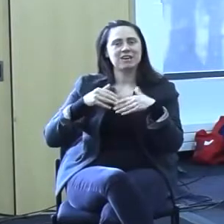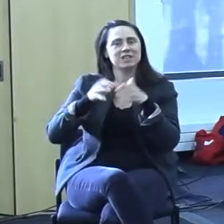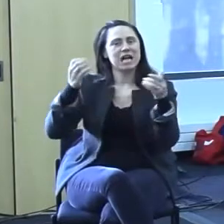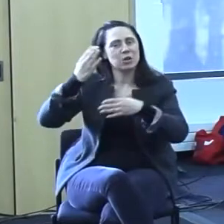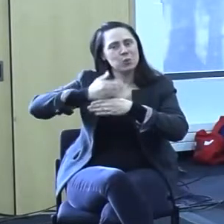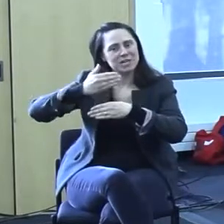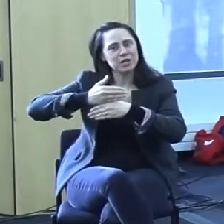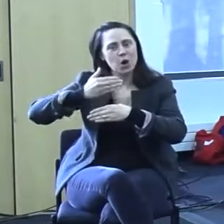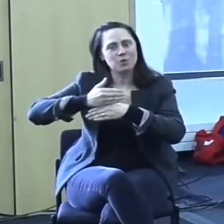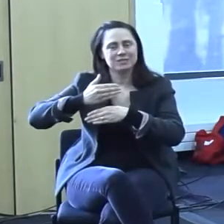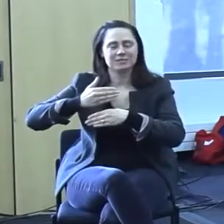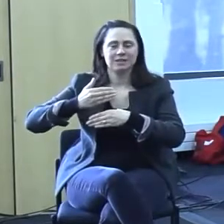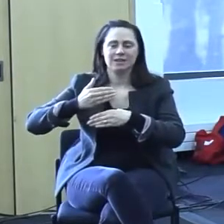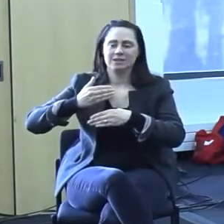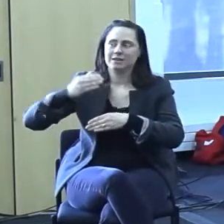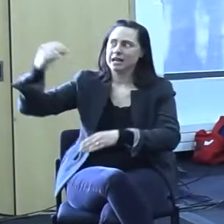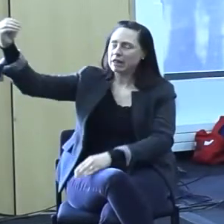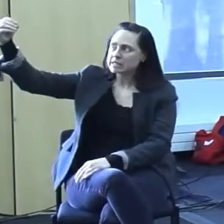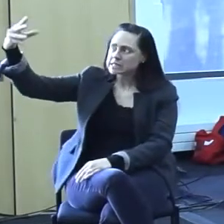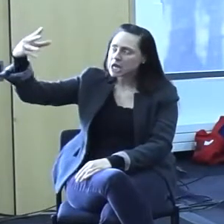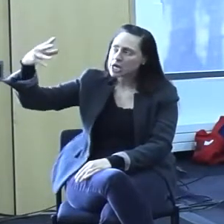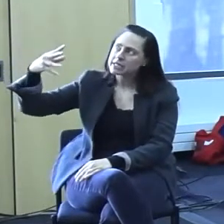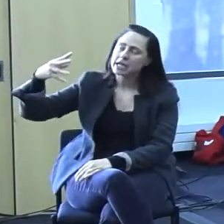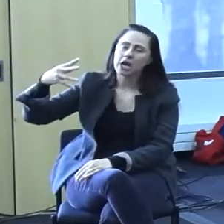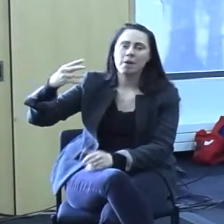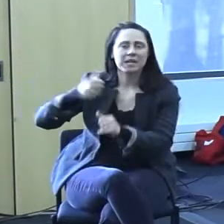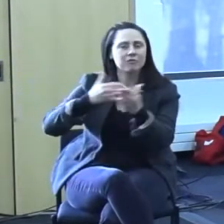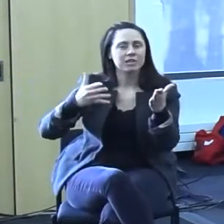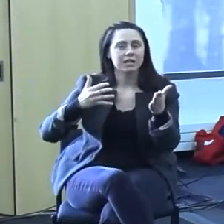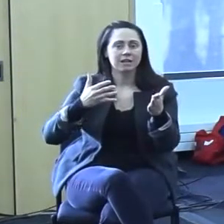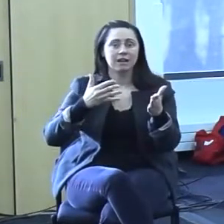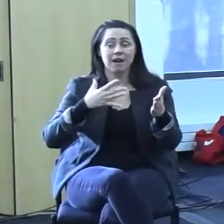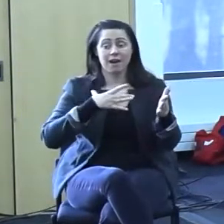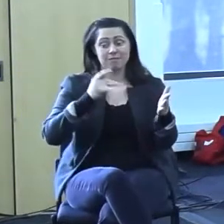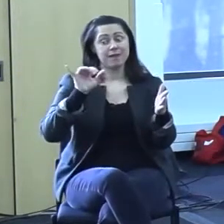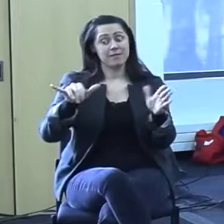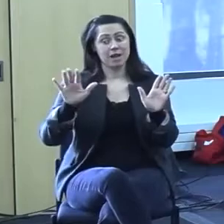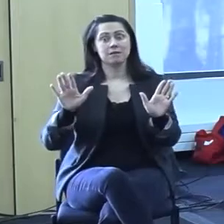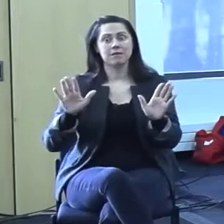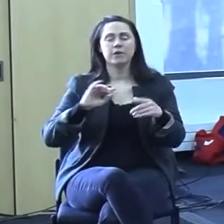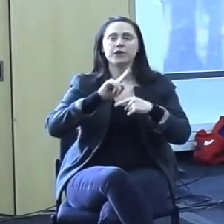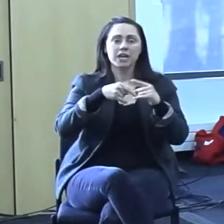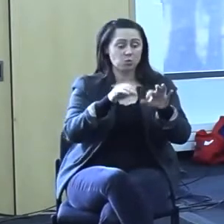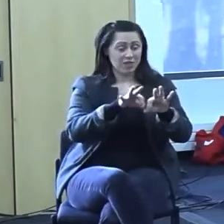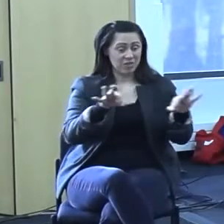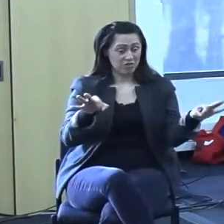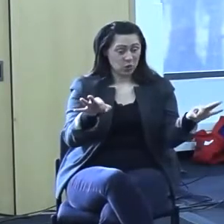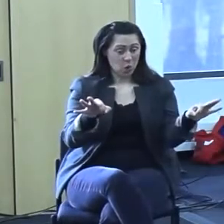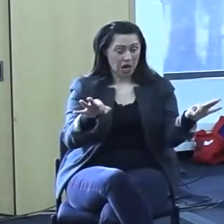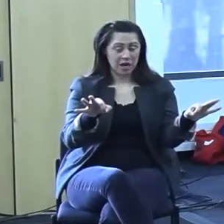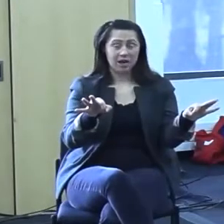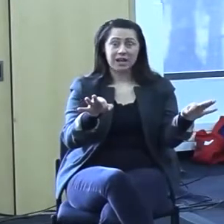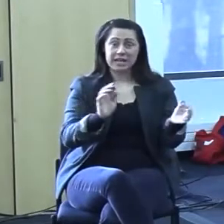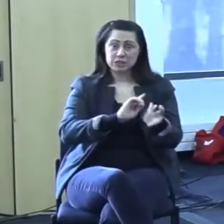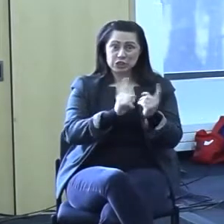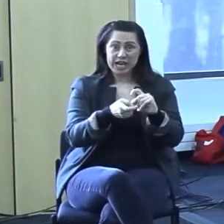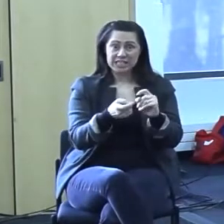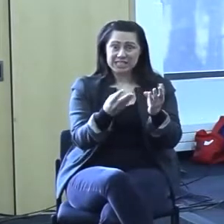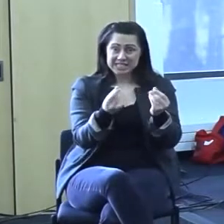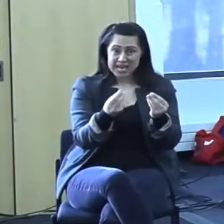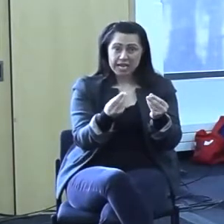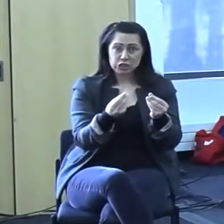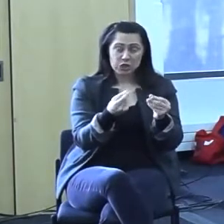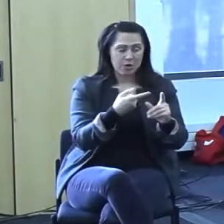windows. And the sun can come in and everything. So I like things like that. And then when the floor does change